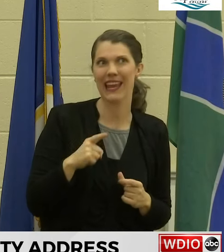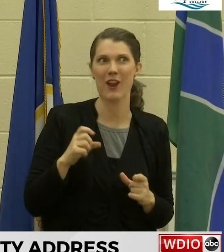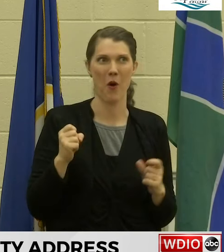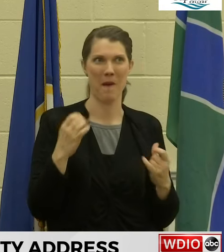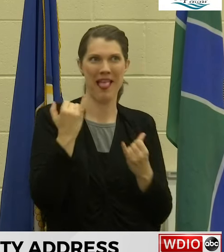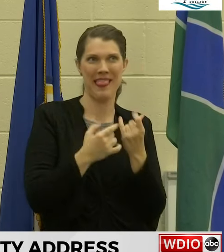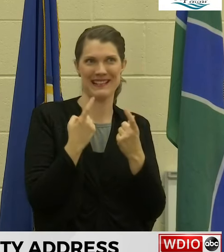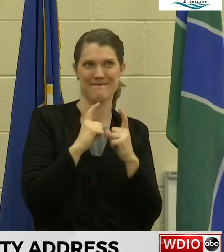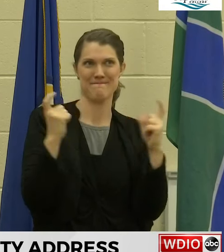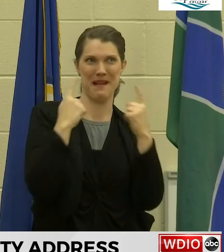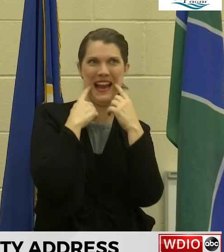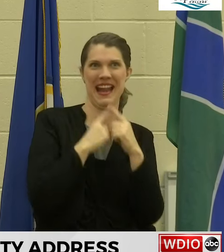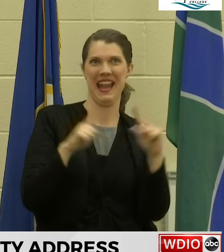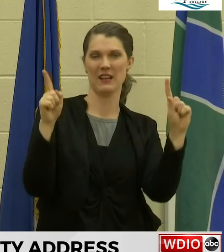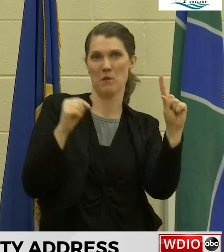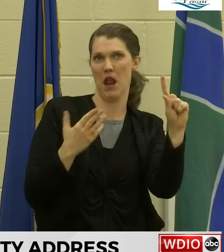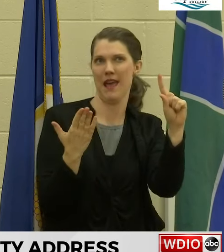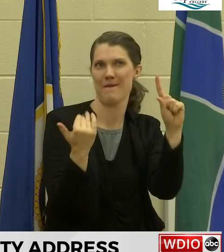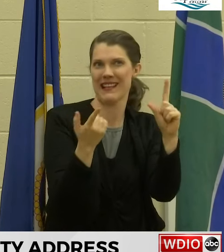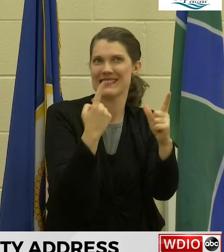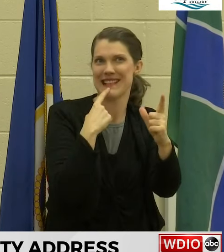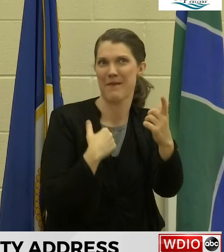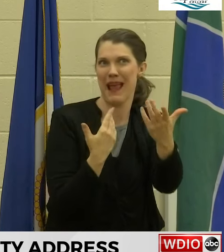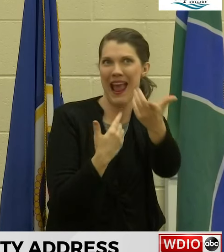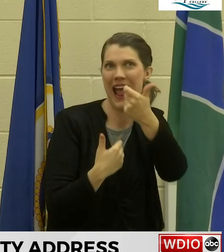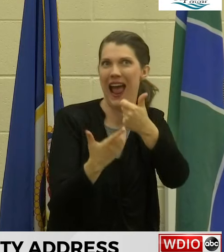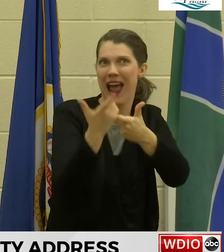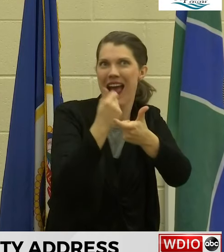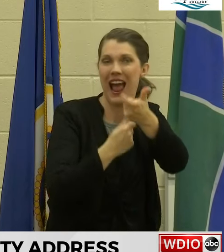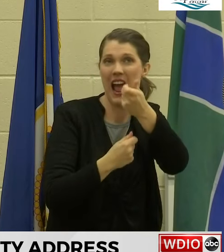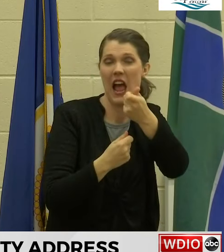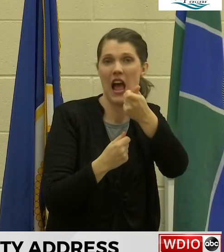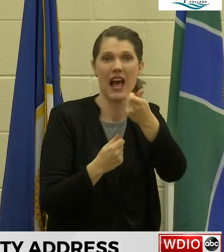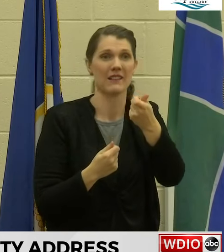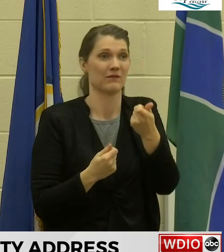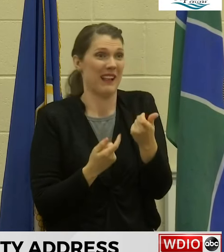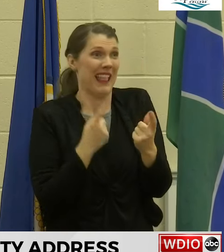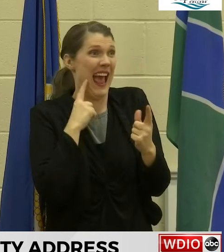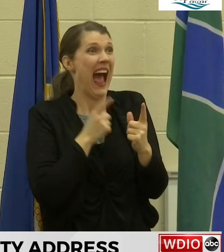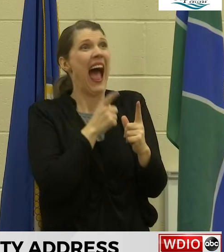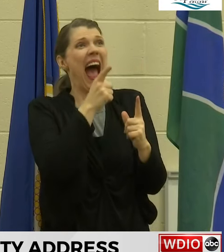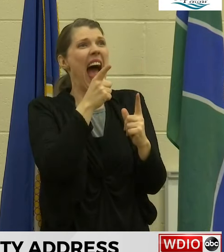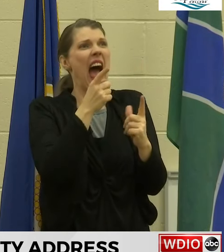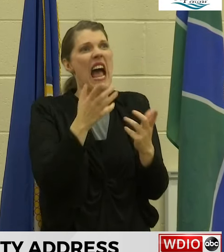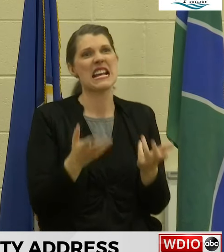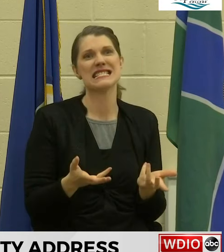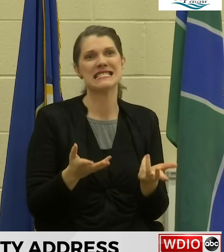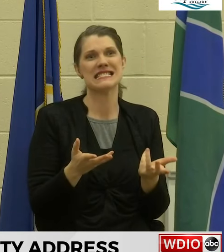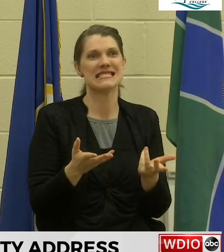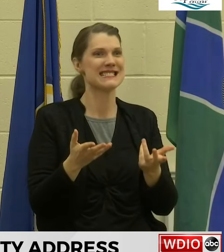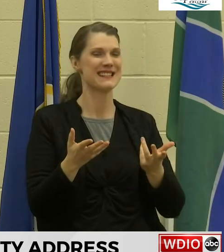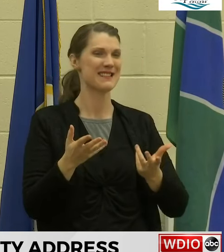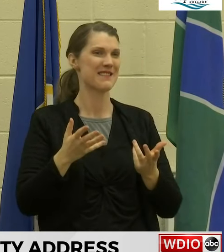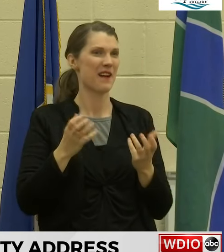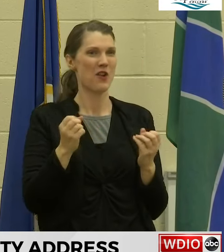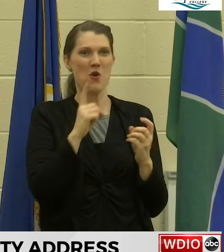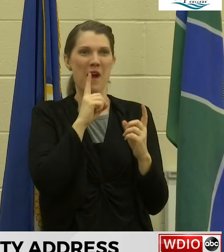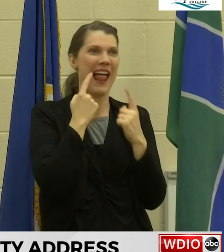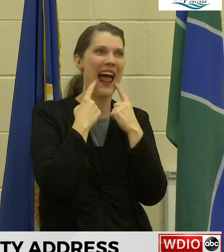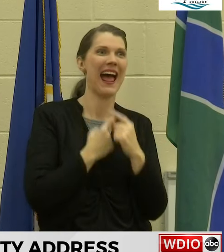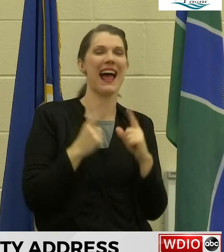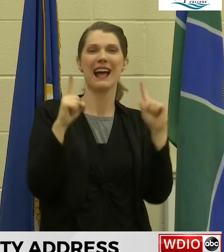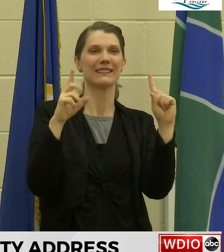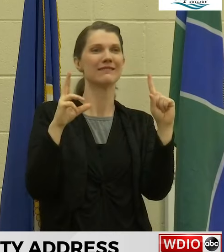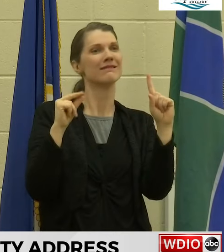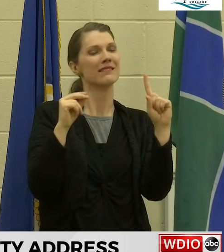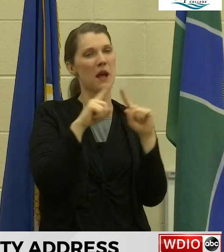big announcement. I'm sorry, I don't have one yet. But I know that